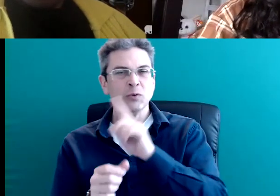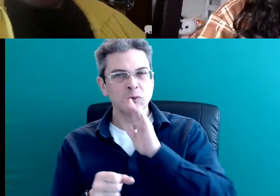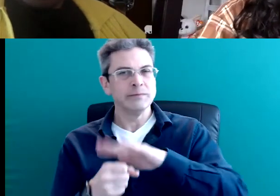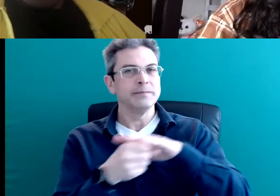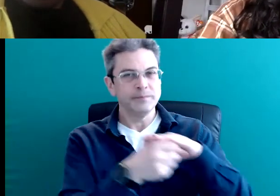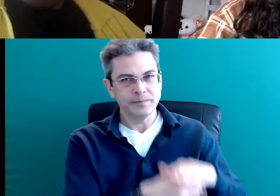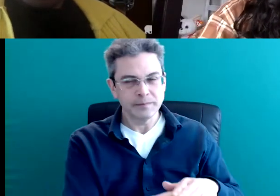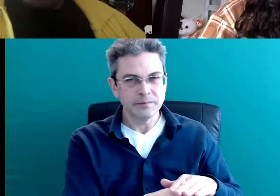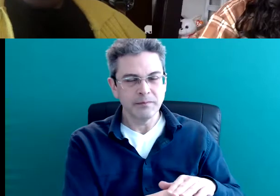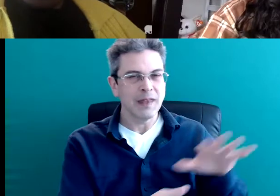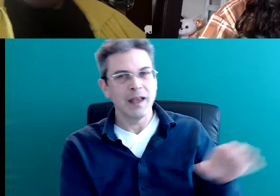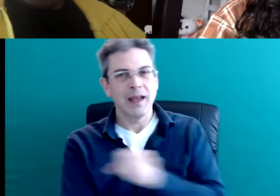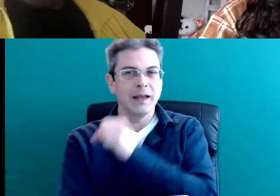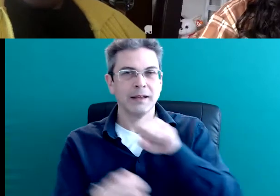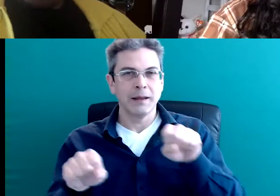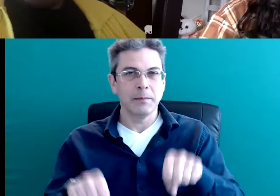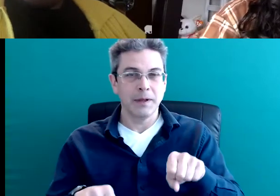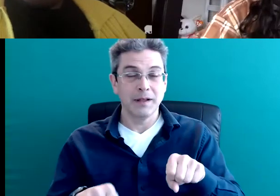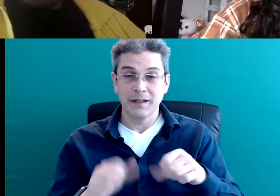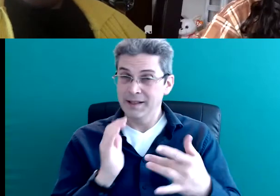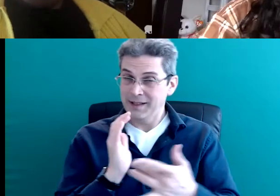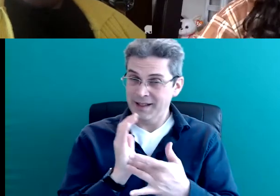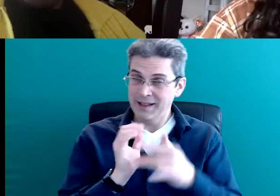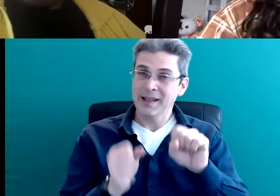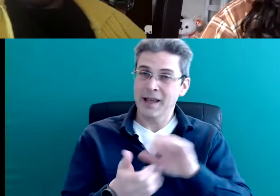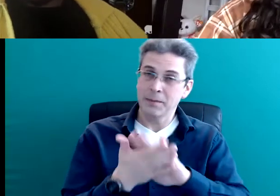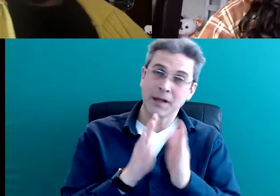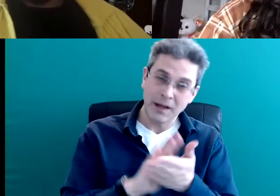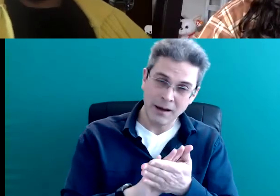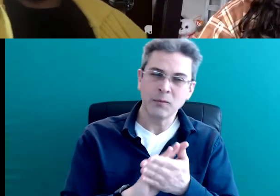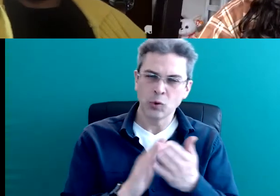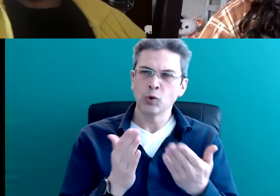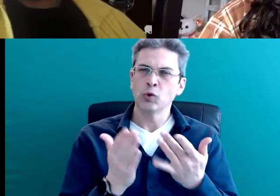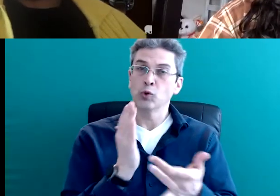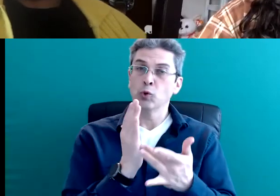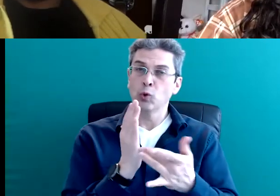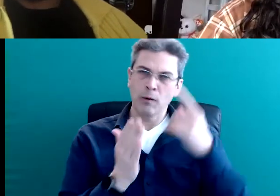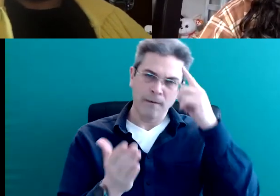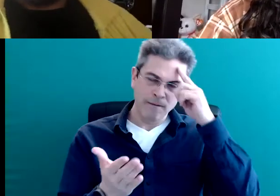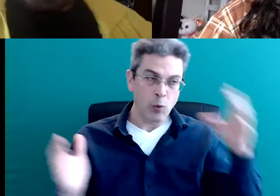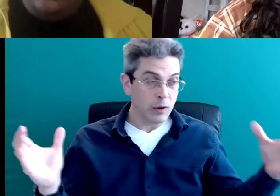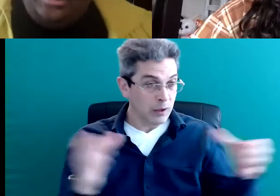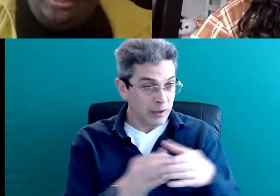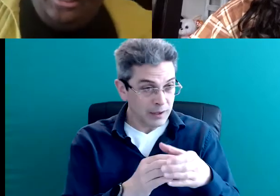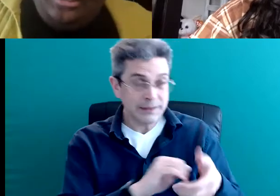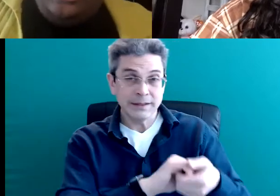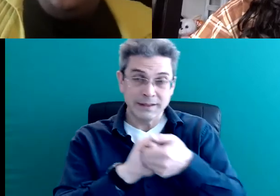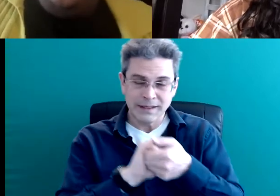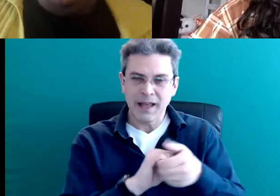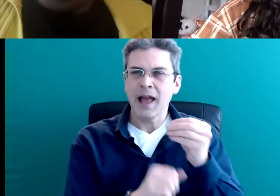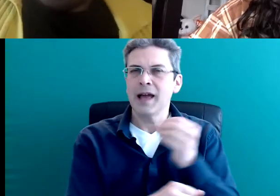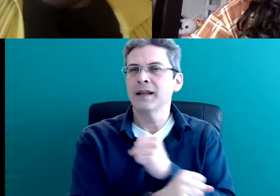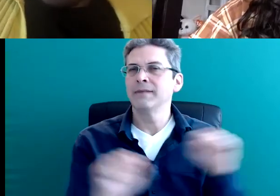technology as a tool for building community and centering liberation? Yeah, so there is, I think the price of technology in